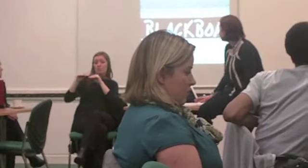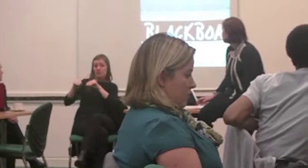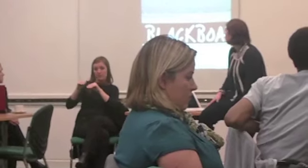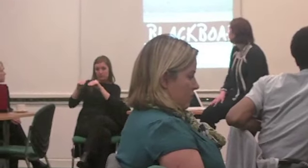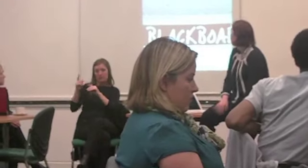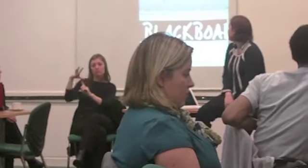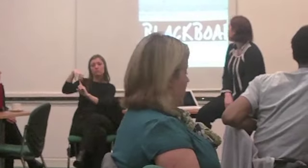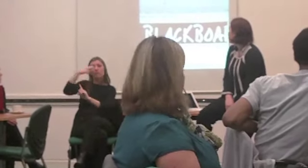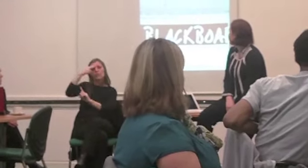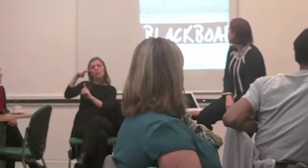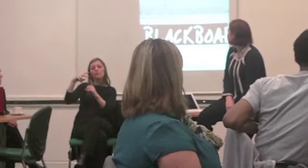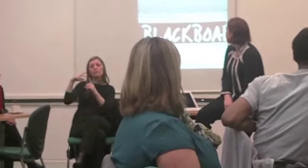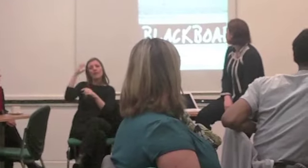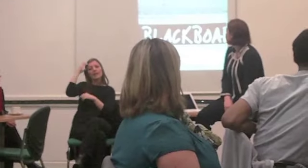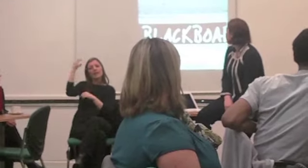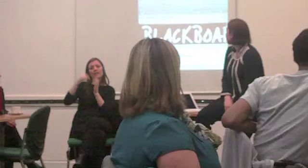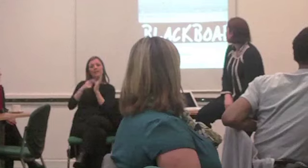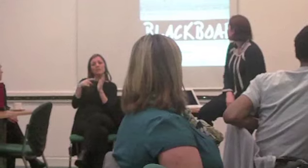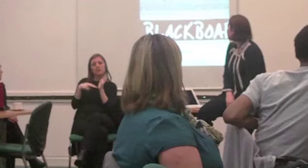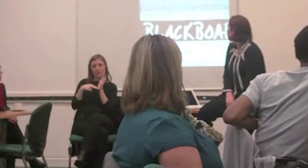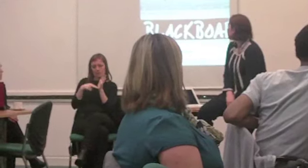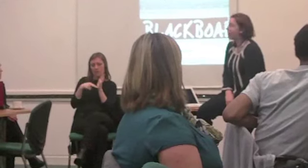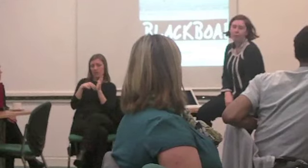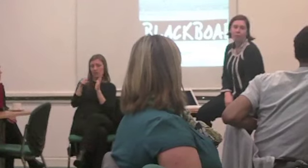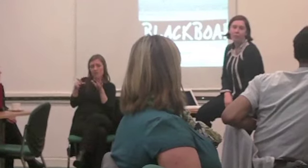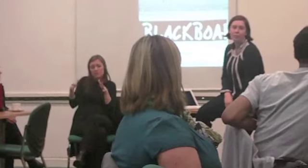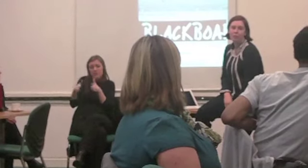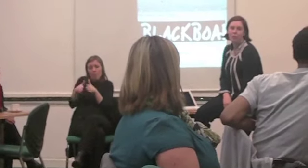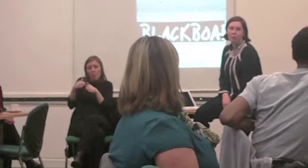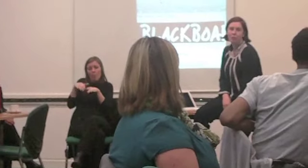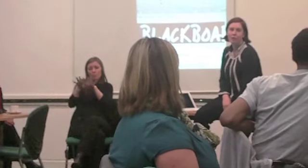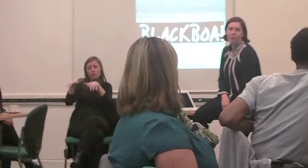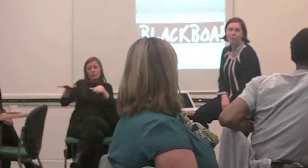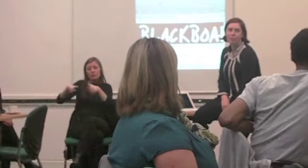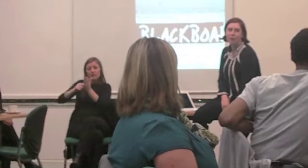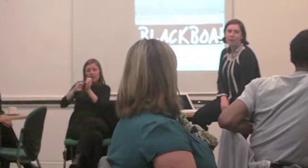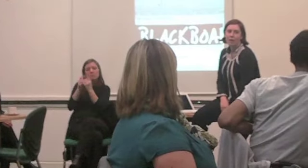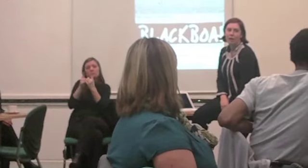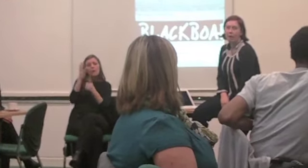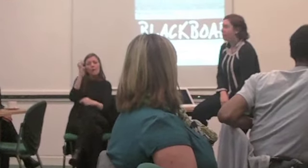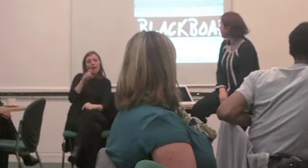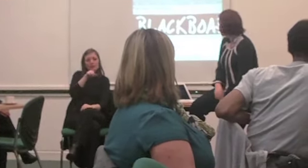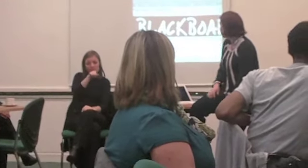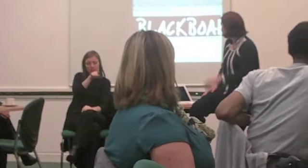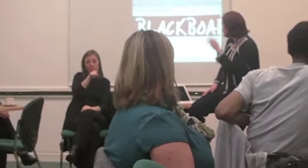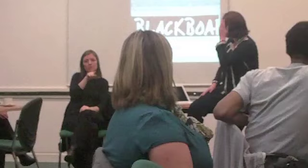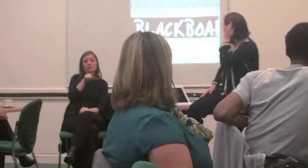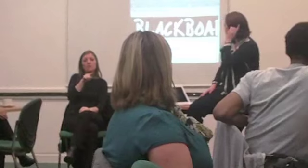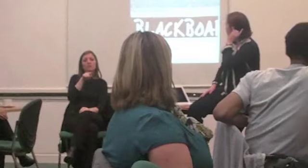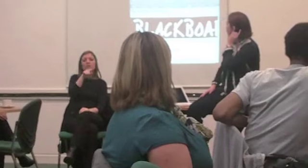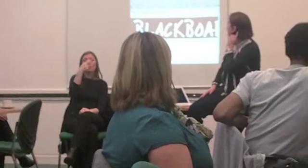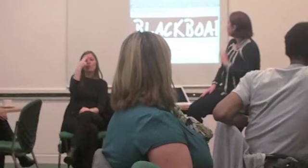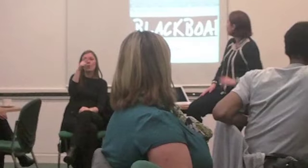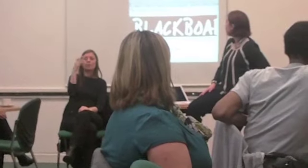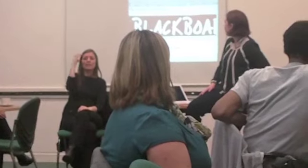called Kington, which is this small rural town on the border of Wales. Basically, it's called the